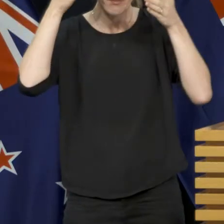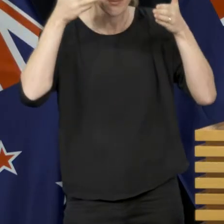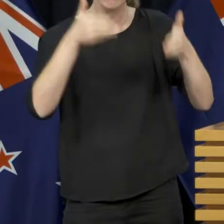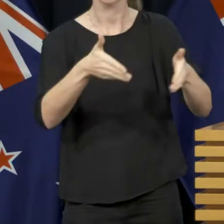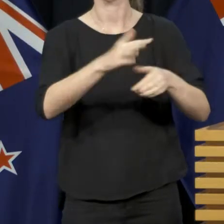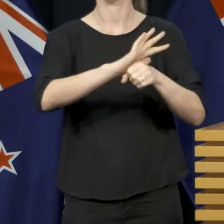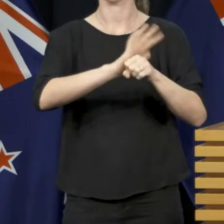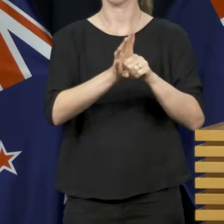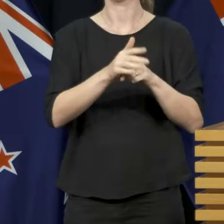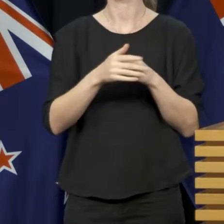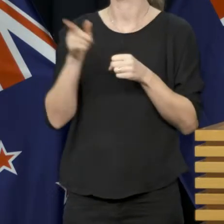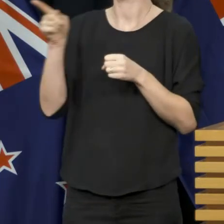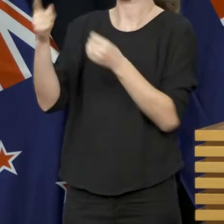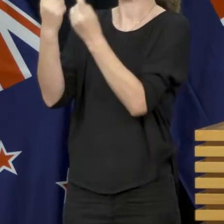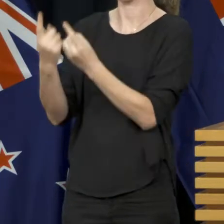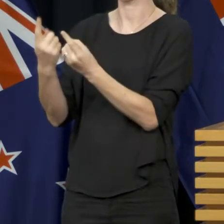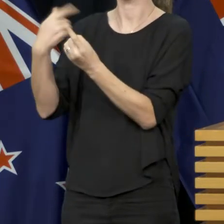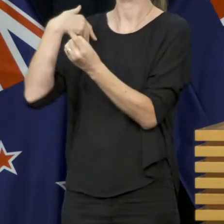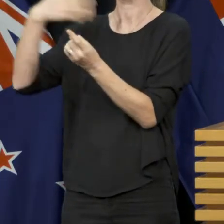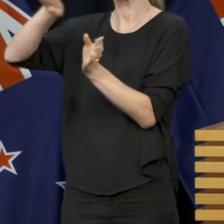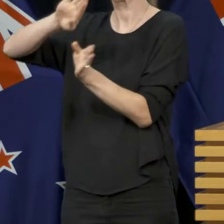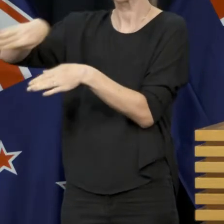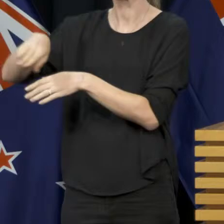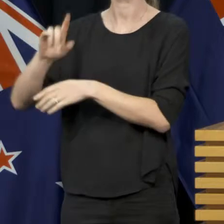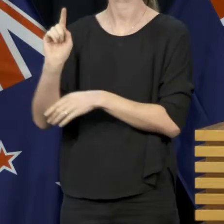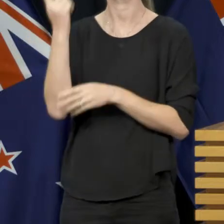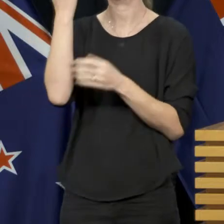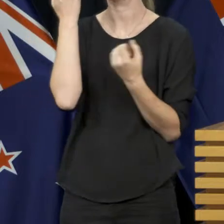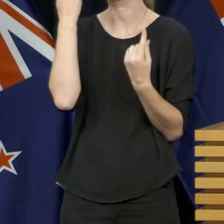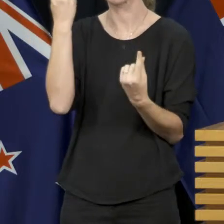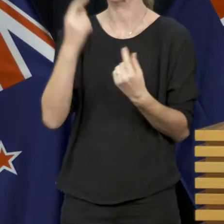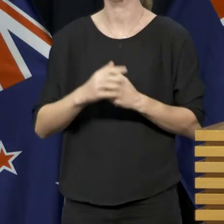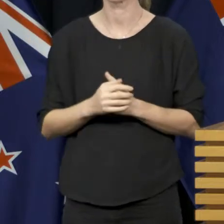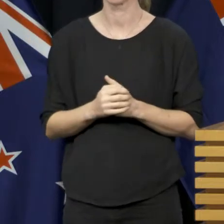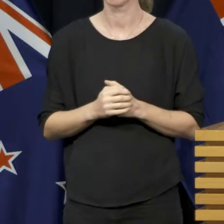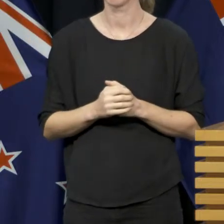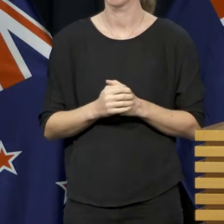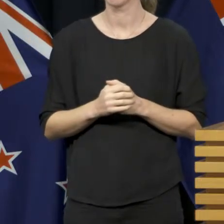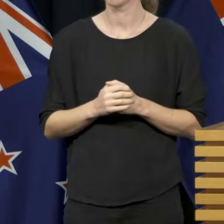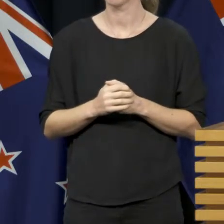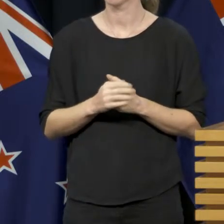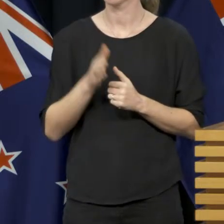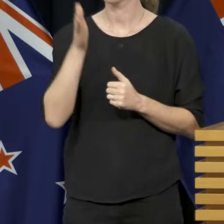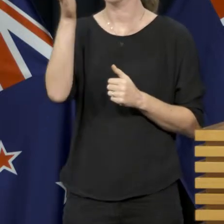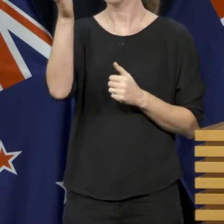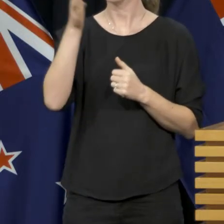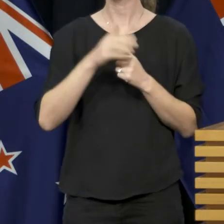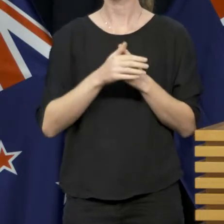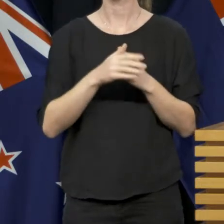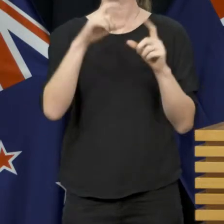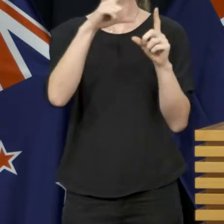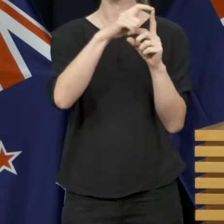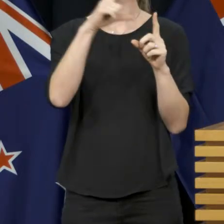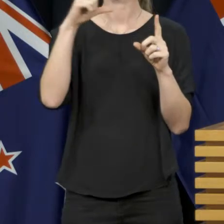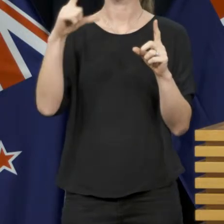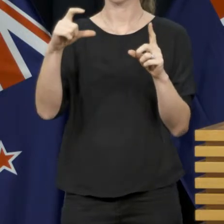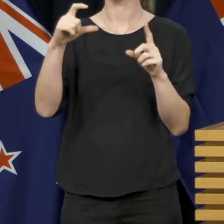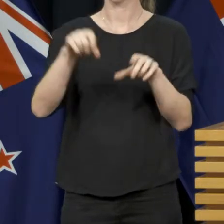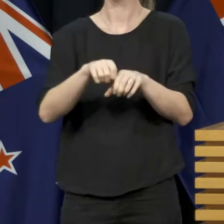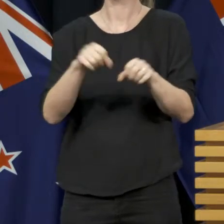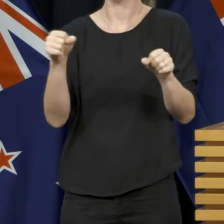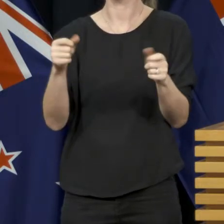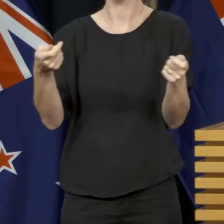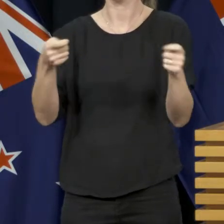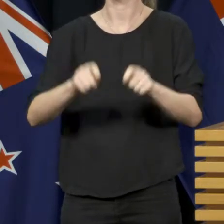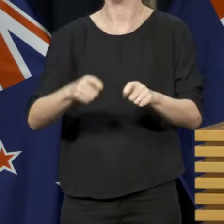to that, we just simply couldn't afford, and the Minister recognised that. Yeah, Jackson. Prime Minister, since David Clark broke the lockdown by taking